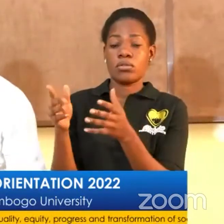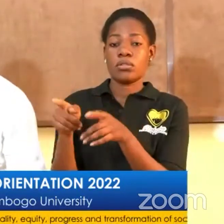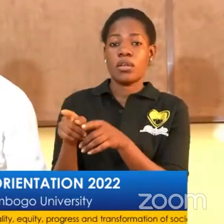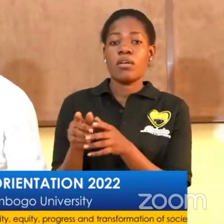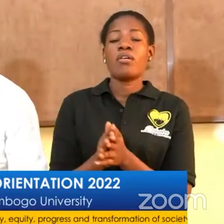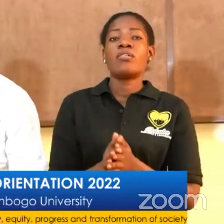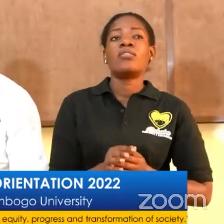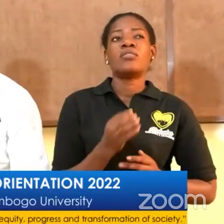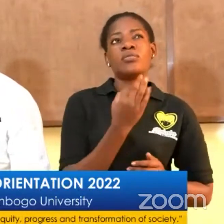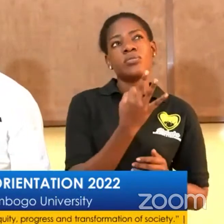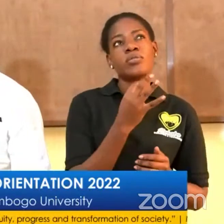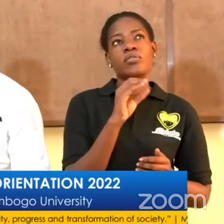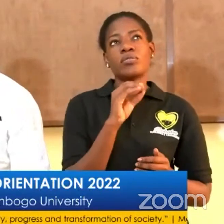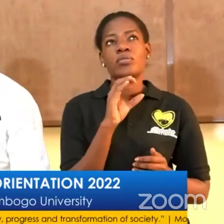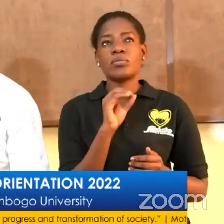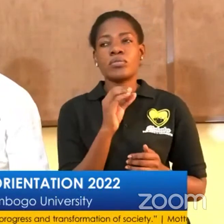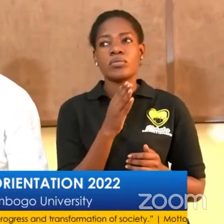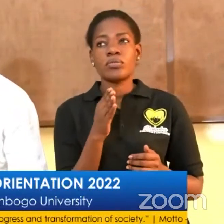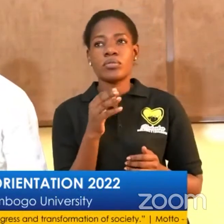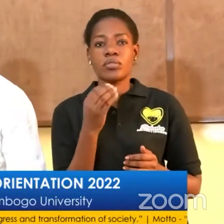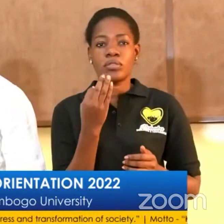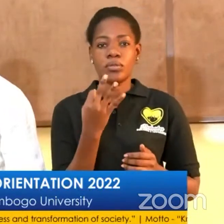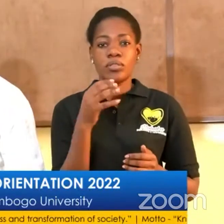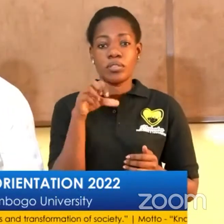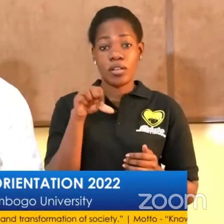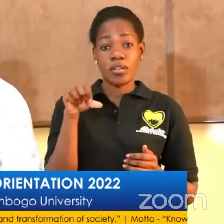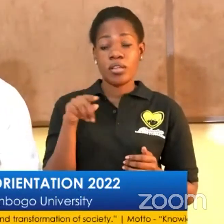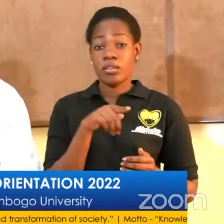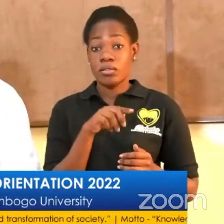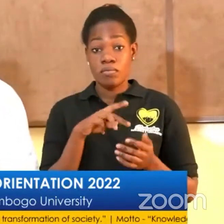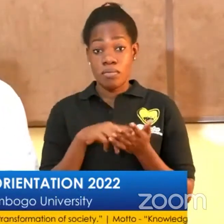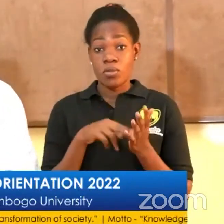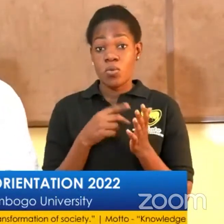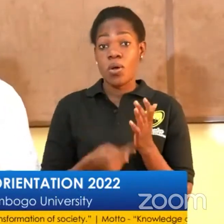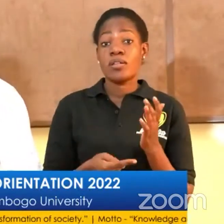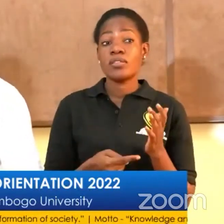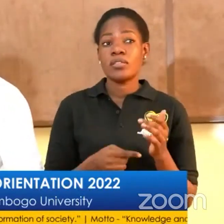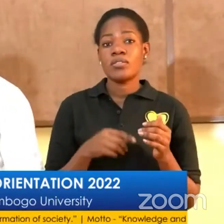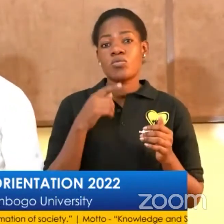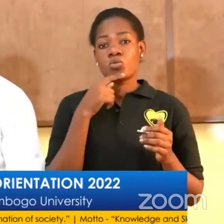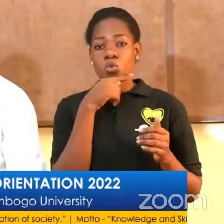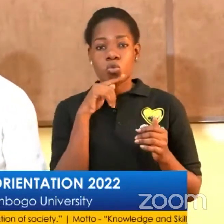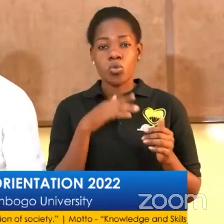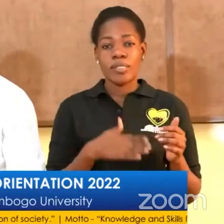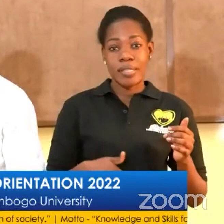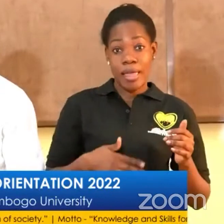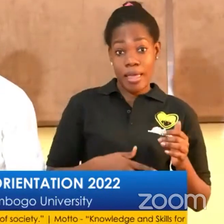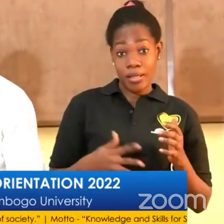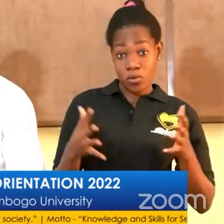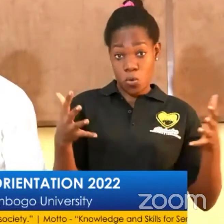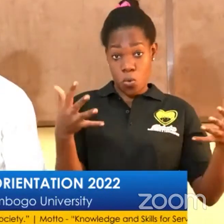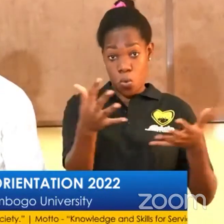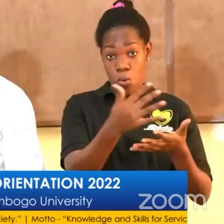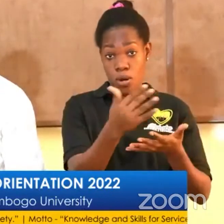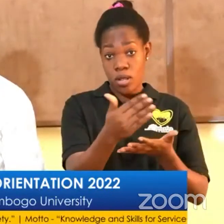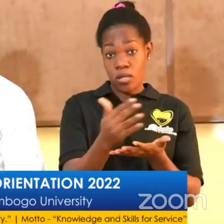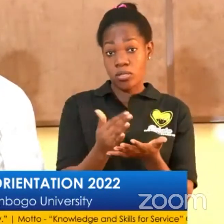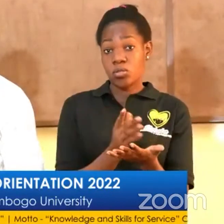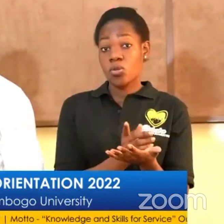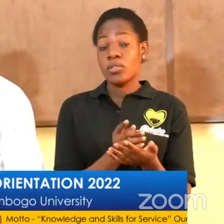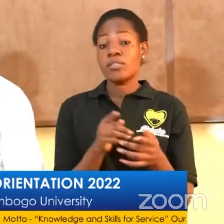300 to 399, that code will represent social sciences collection,